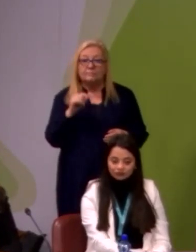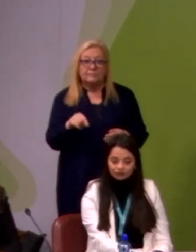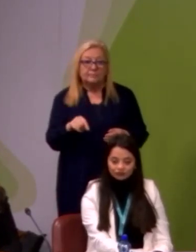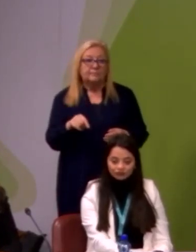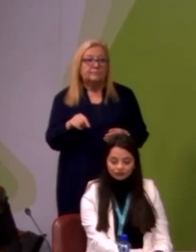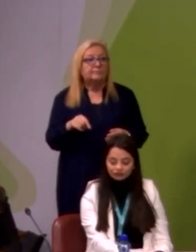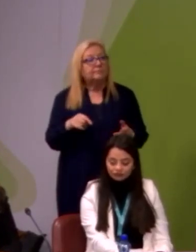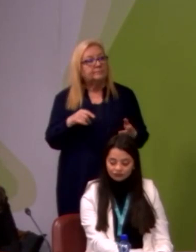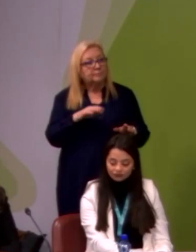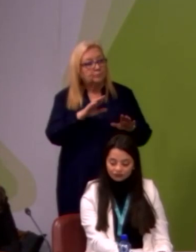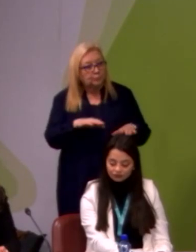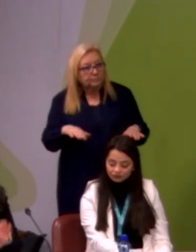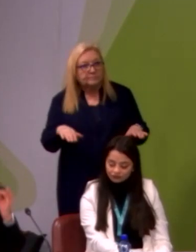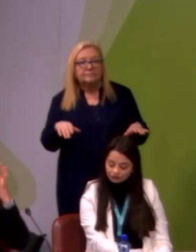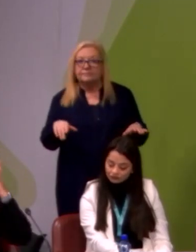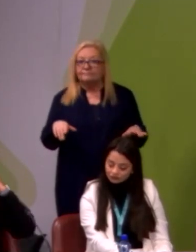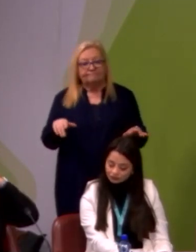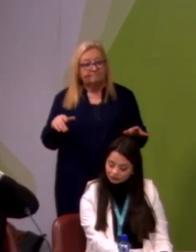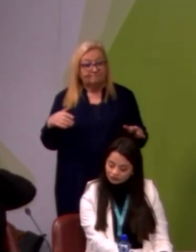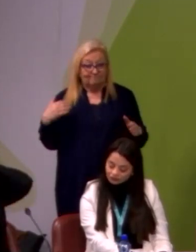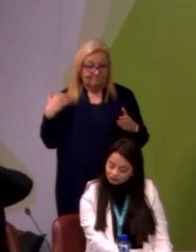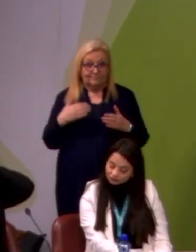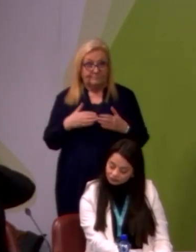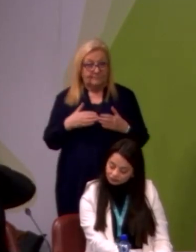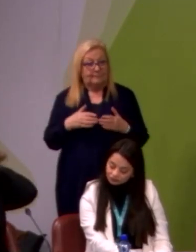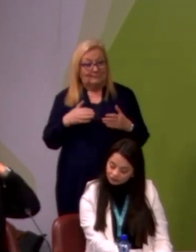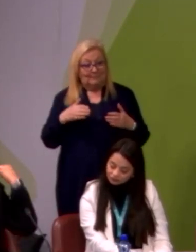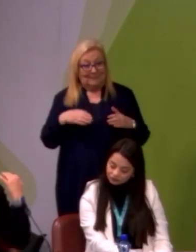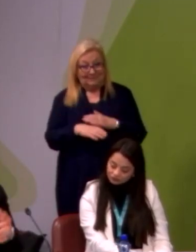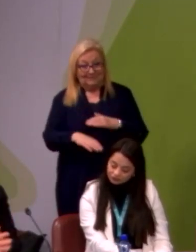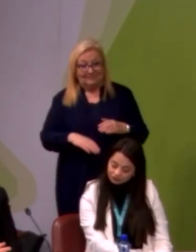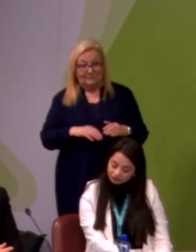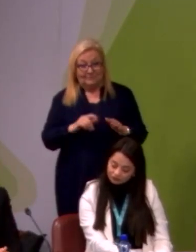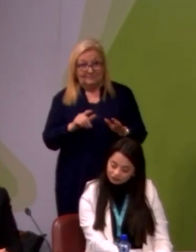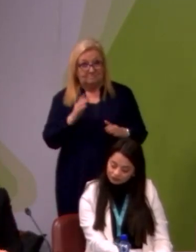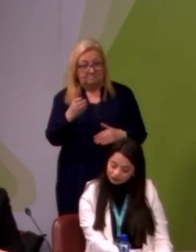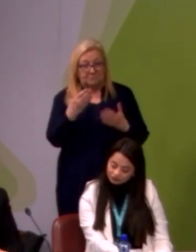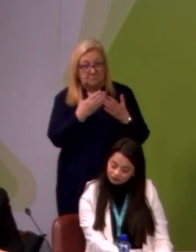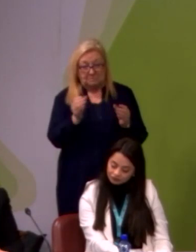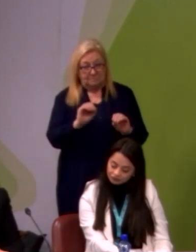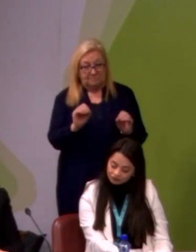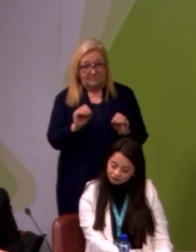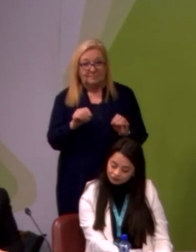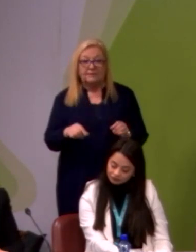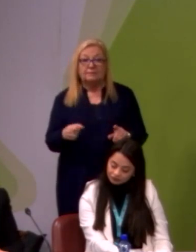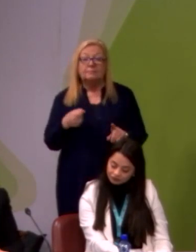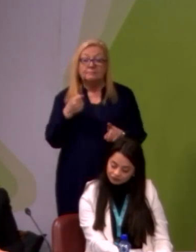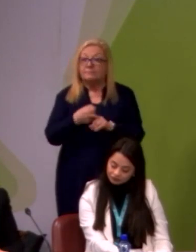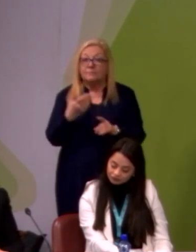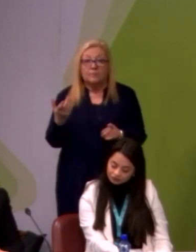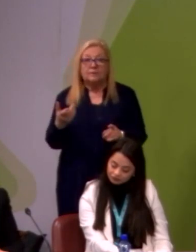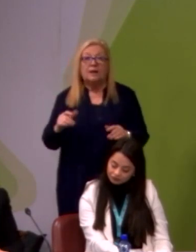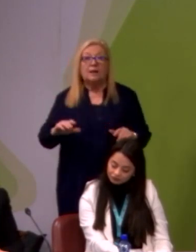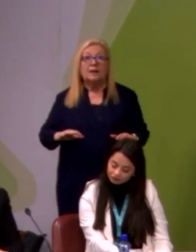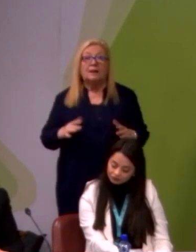are 49% more likely not to have attended school, which obviously has a huge impact on their ability to progress in